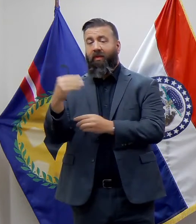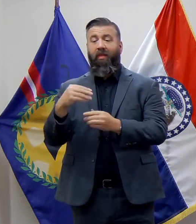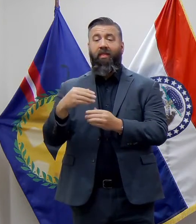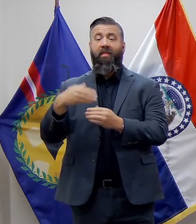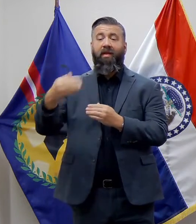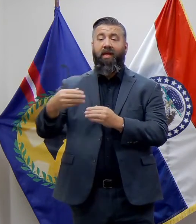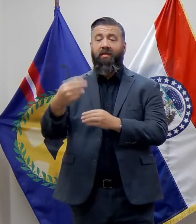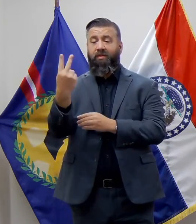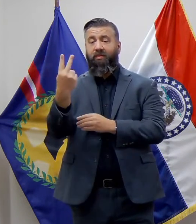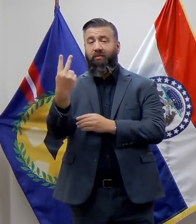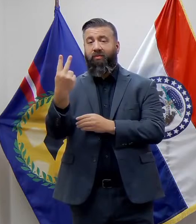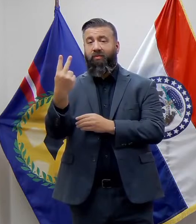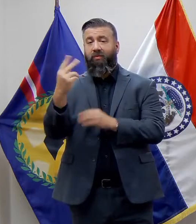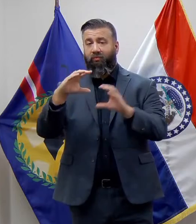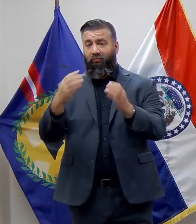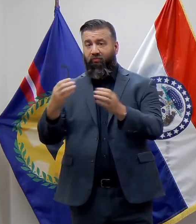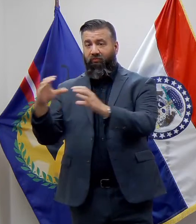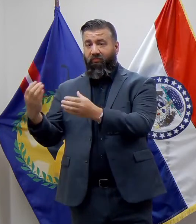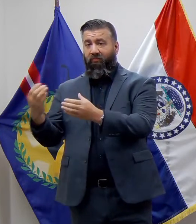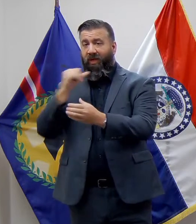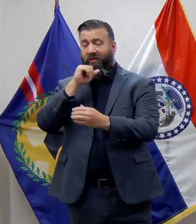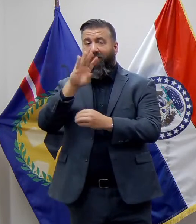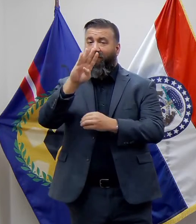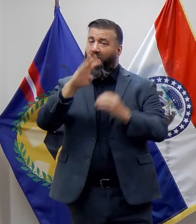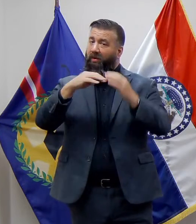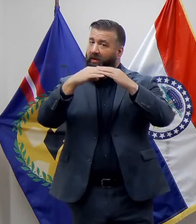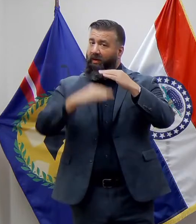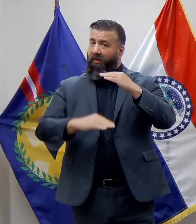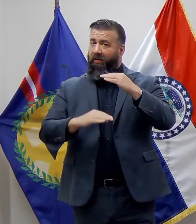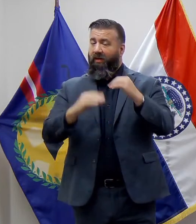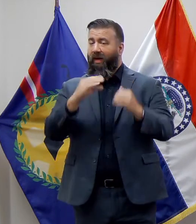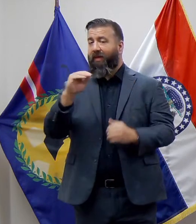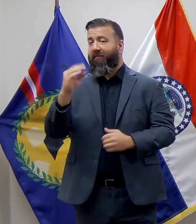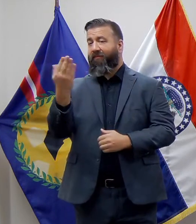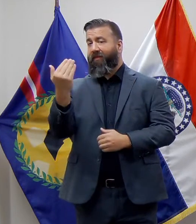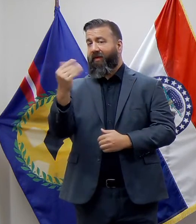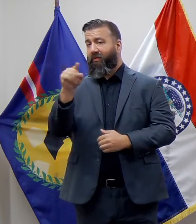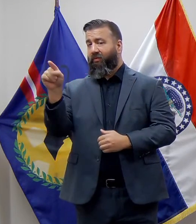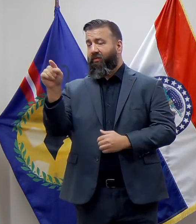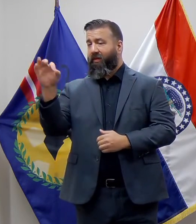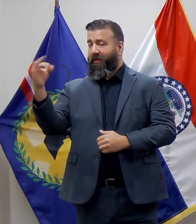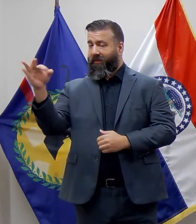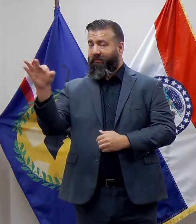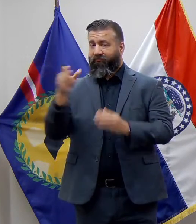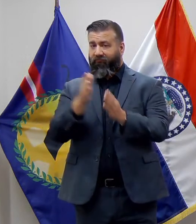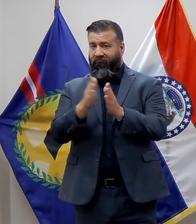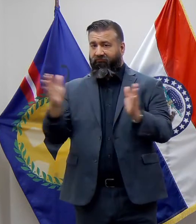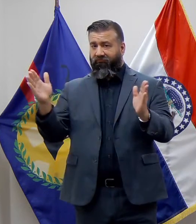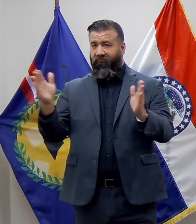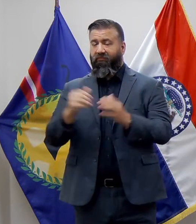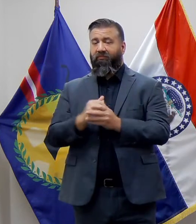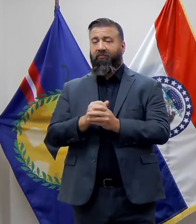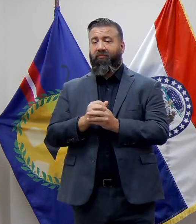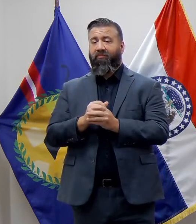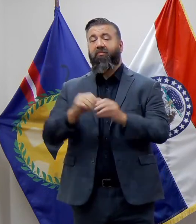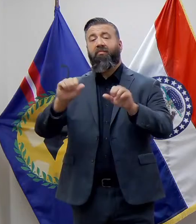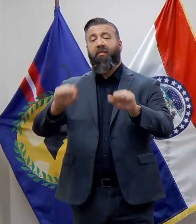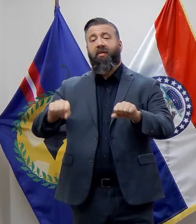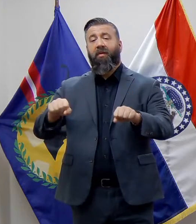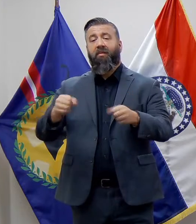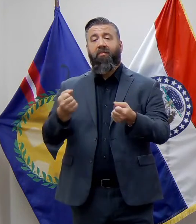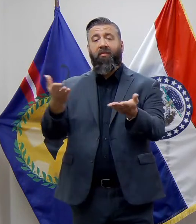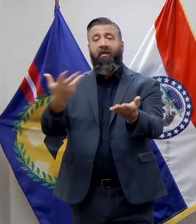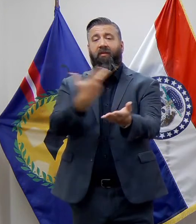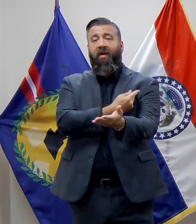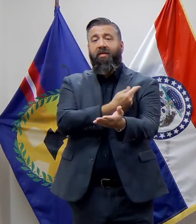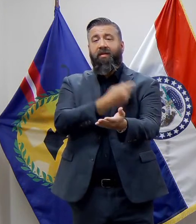are those ages 4 and under and those ages 15 to 19. Being able to provide vaccine for our children ages 5